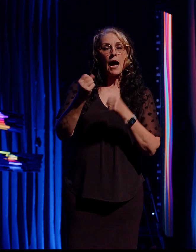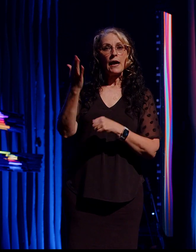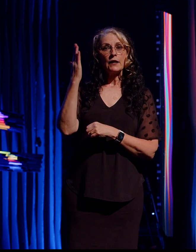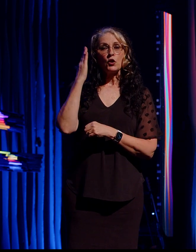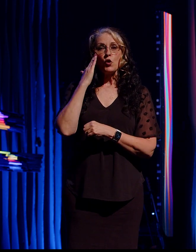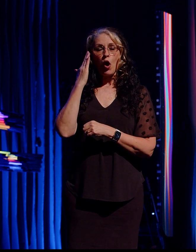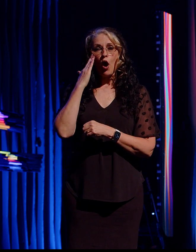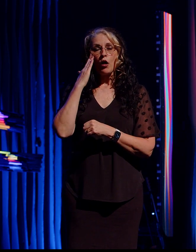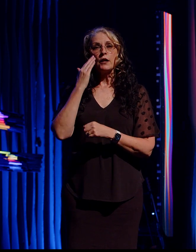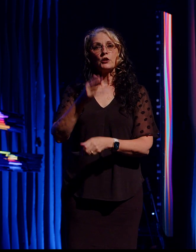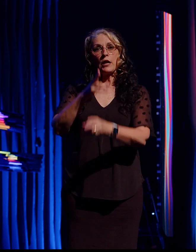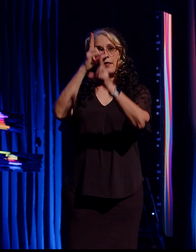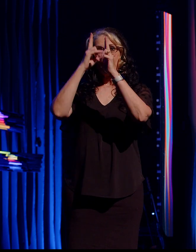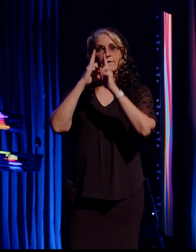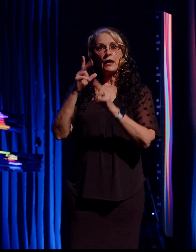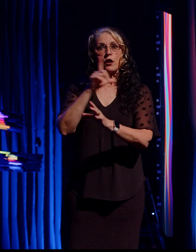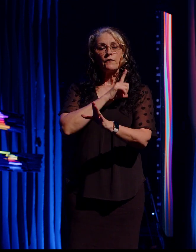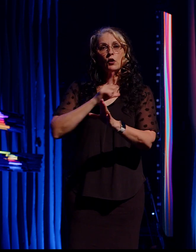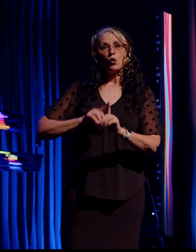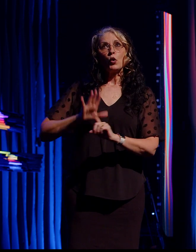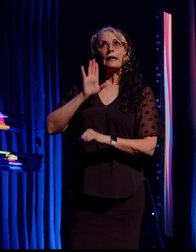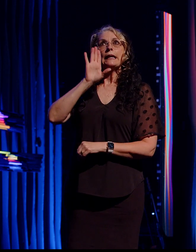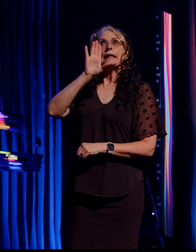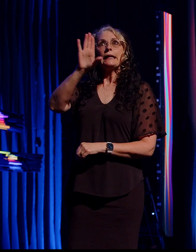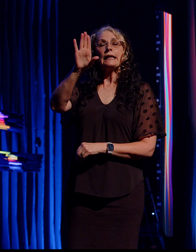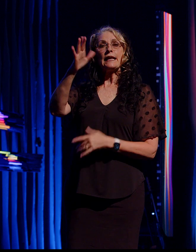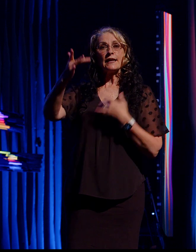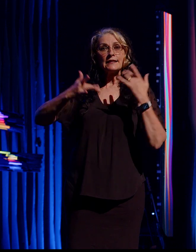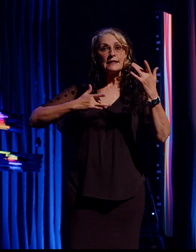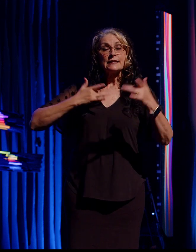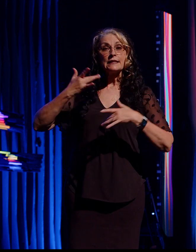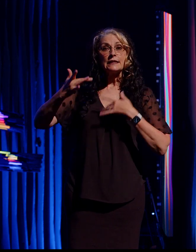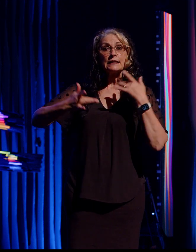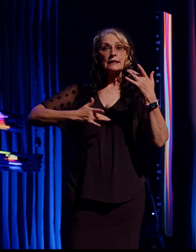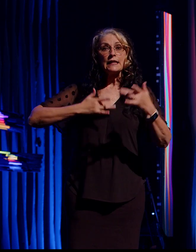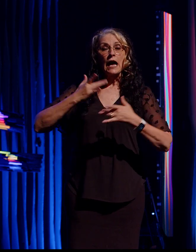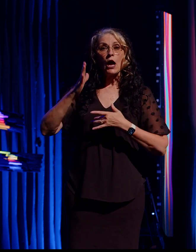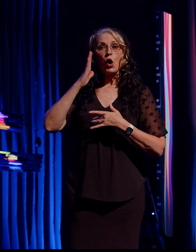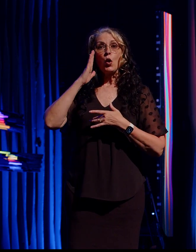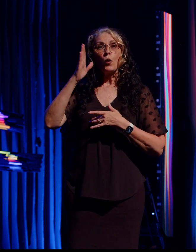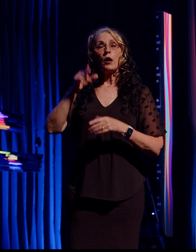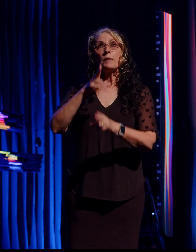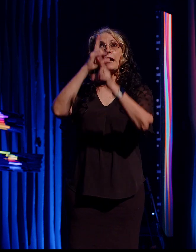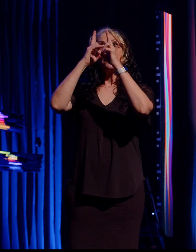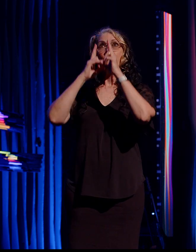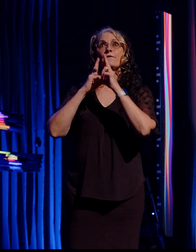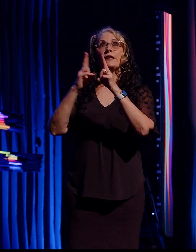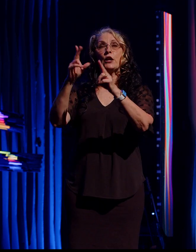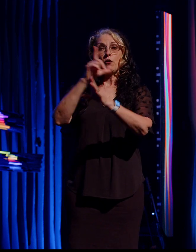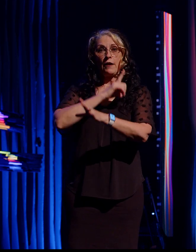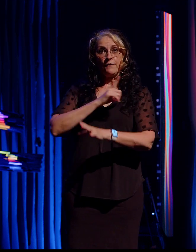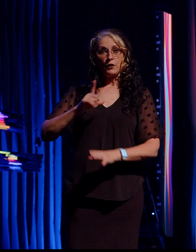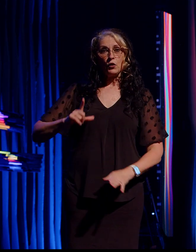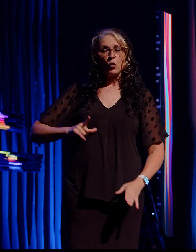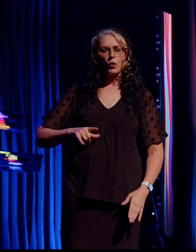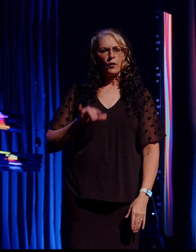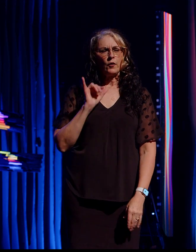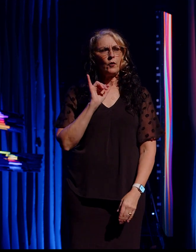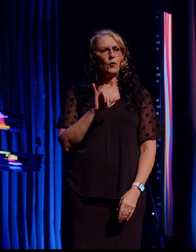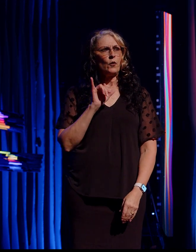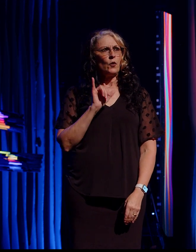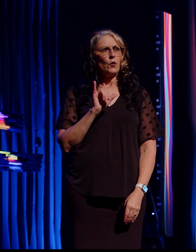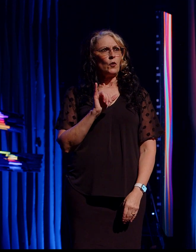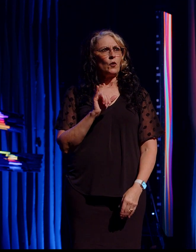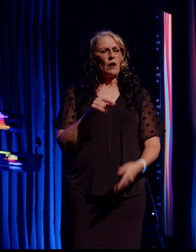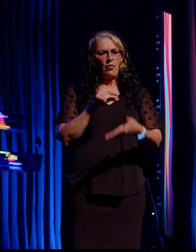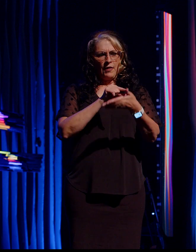knowledge and the fear of the Lord, and his delight shall be in the fear of the Lord." And I